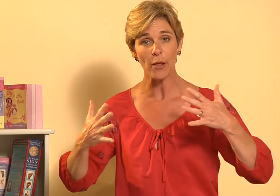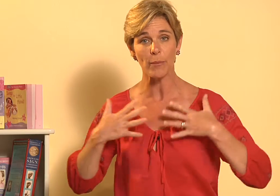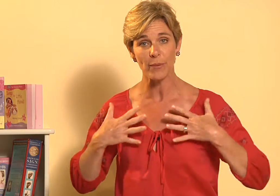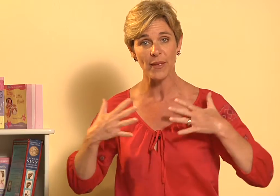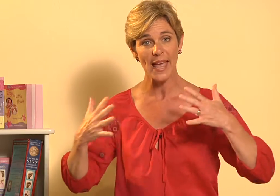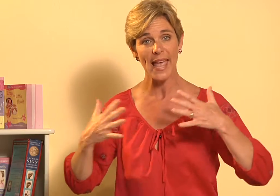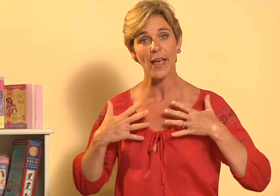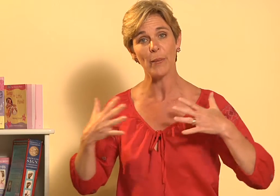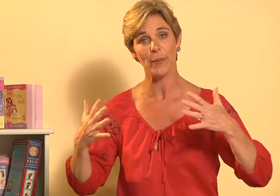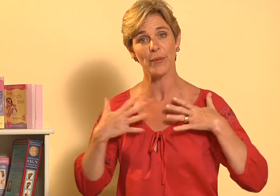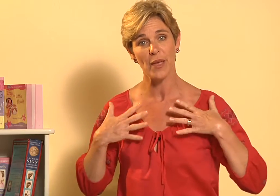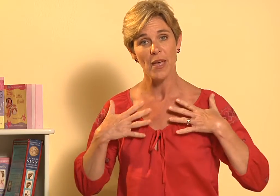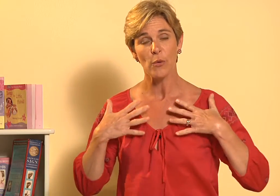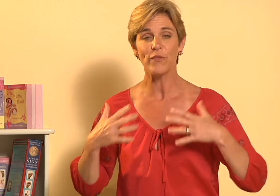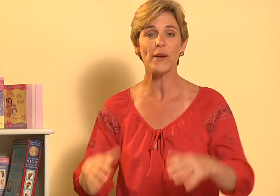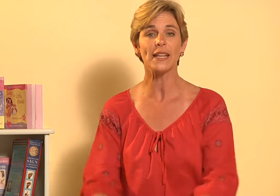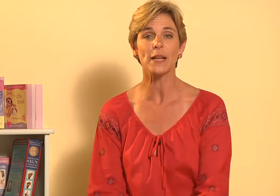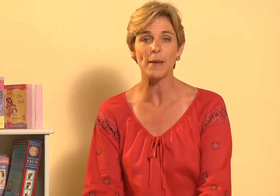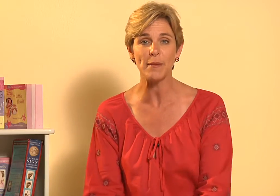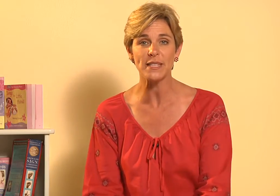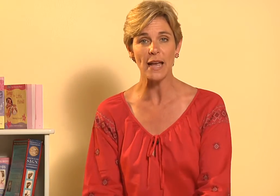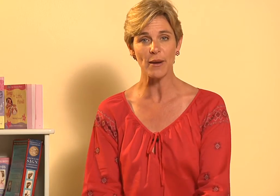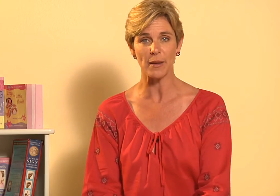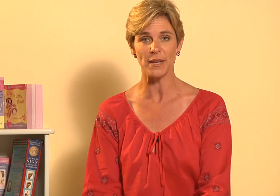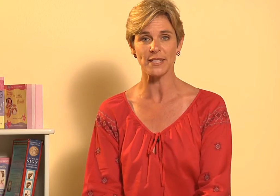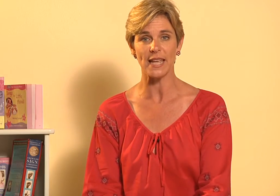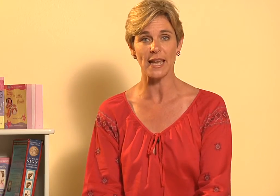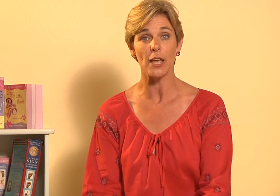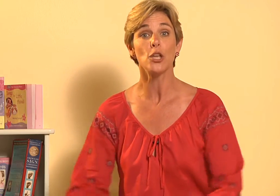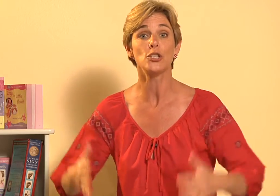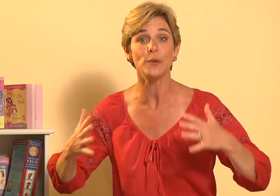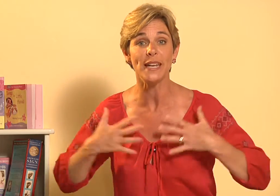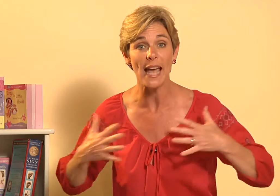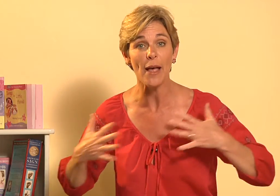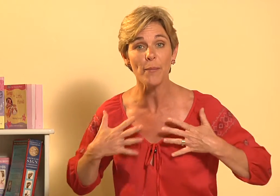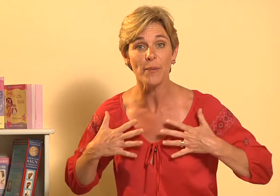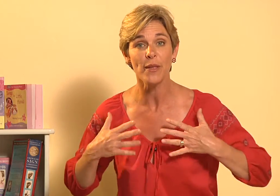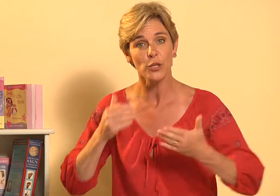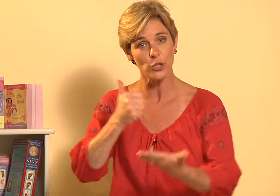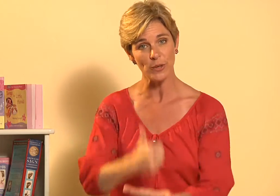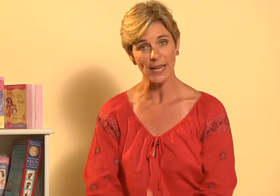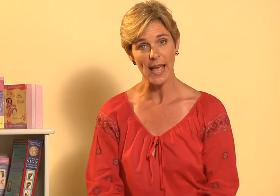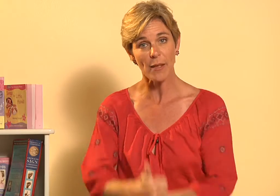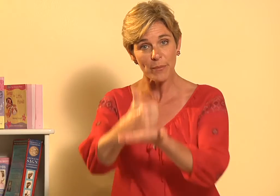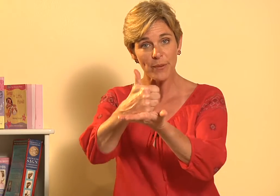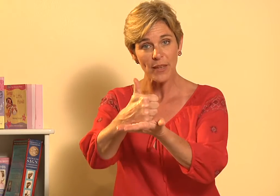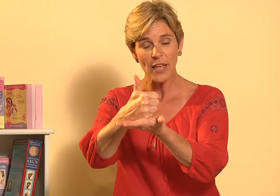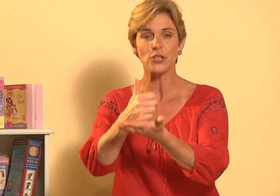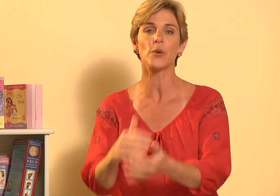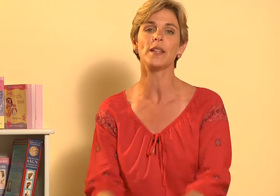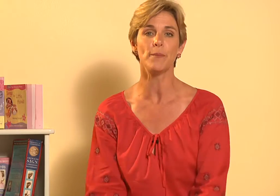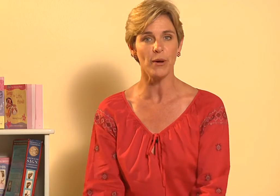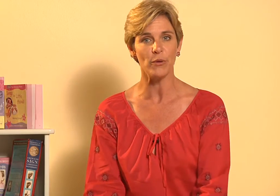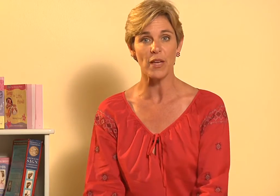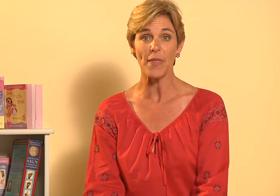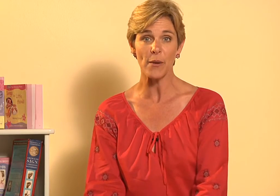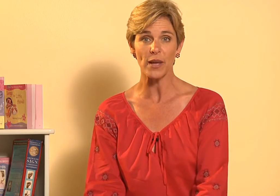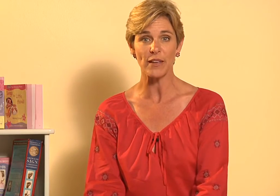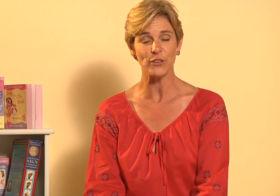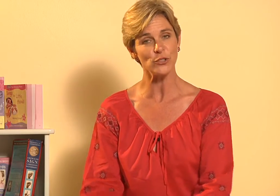Help, help. With very little babies, I recommend saying, "Do you need help? Do you need help?" and showing them both. And that way, if they're too